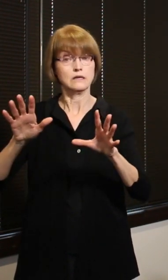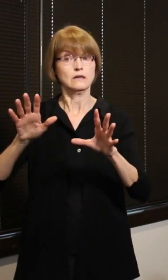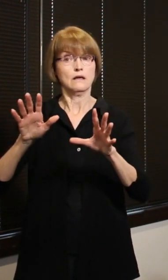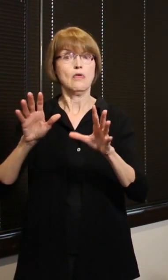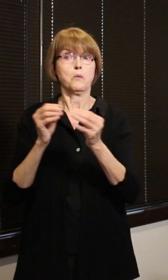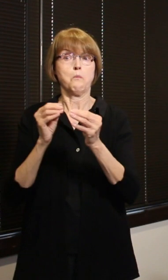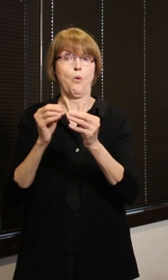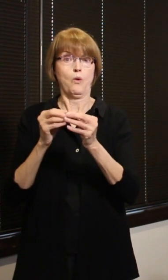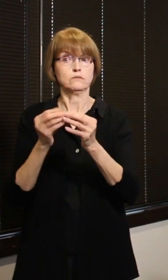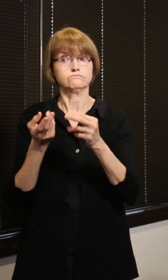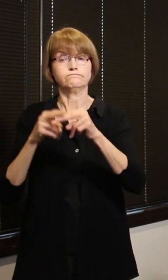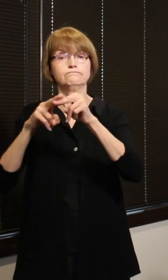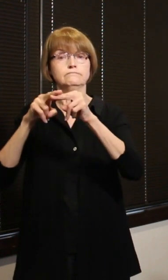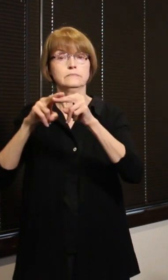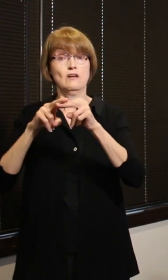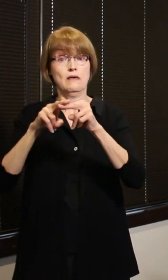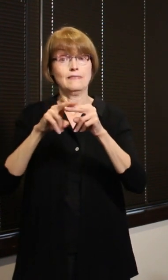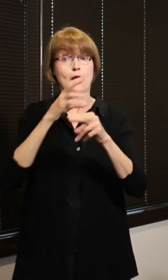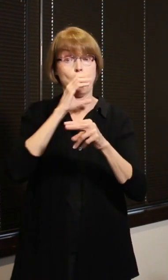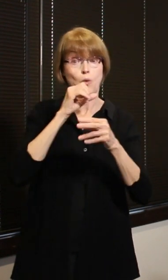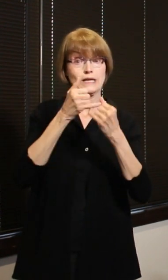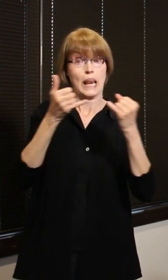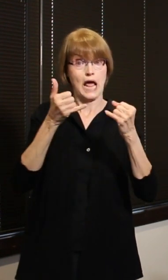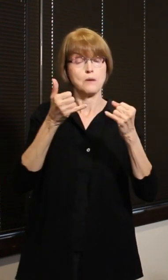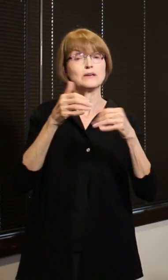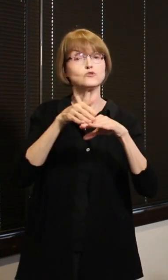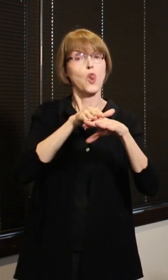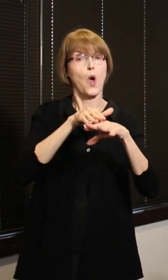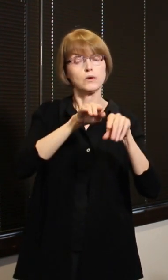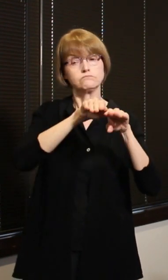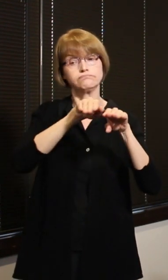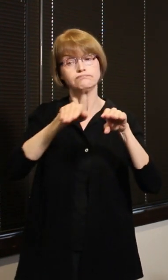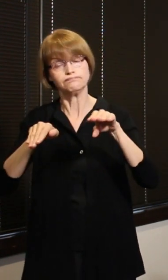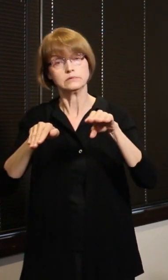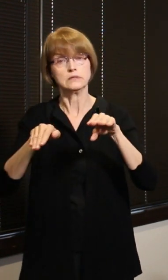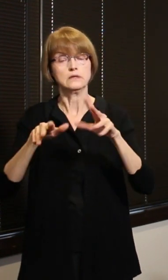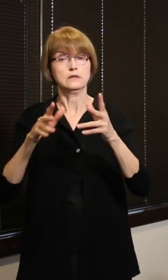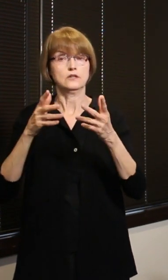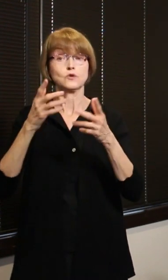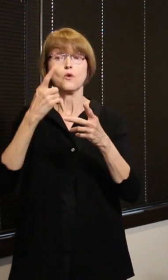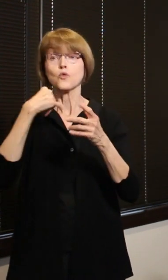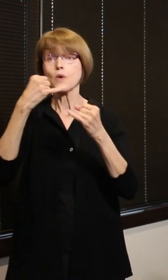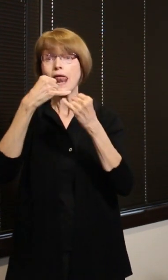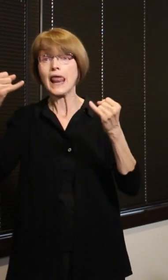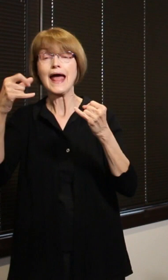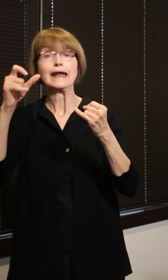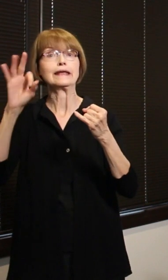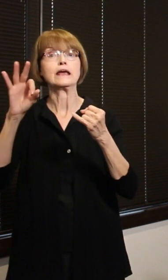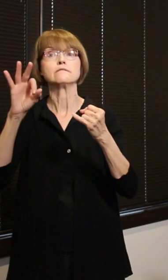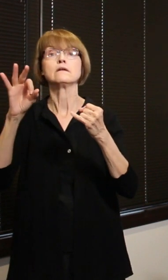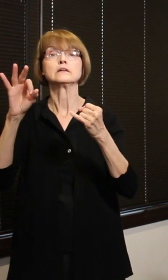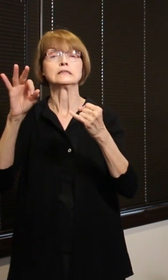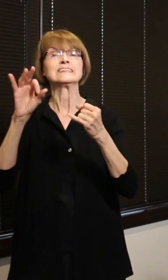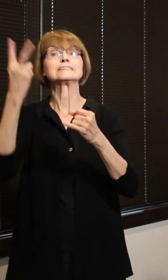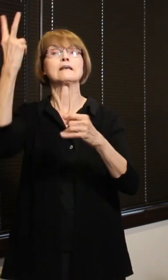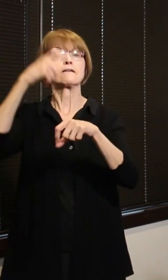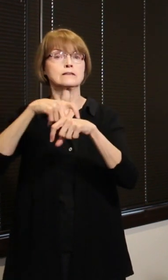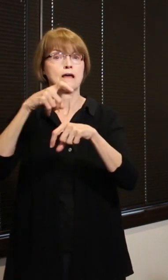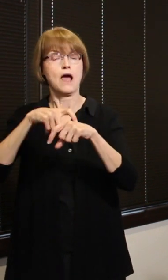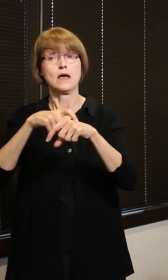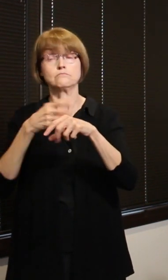red line, as we discussed previously, was what would happen if there was a second wave or if there was a really increased